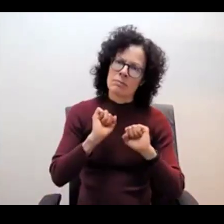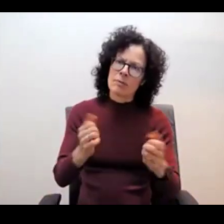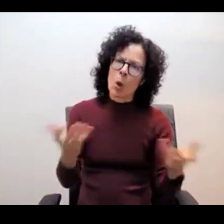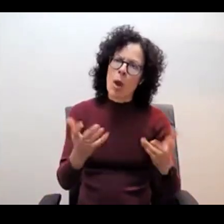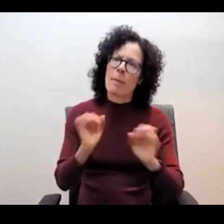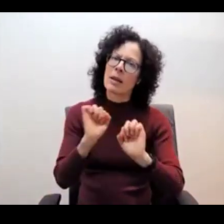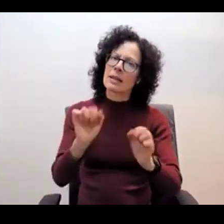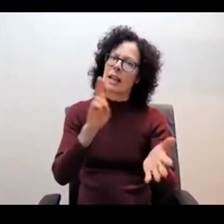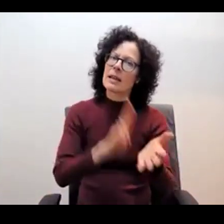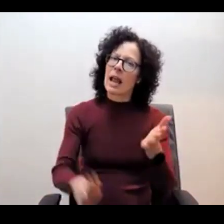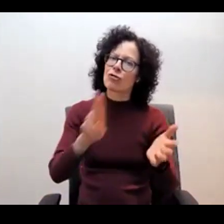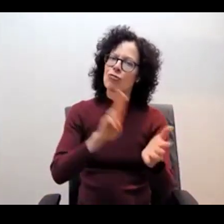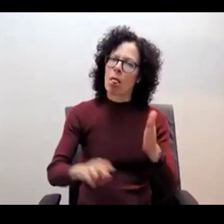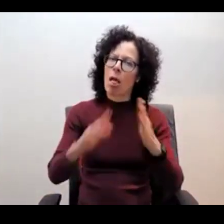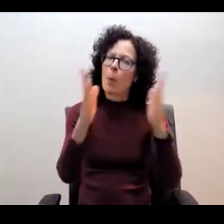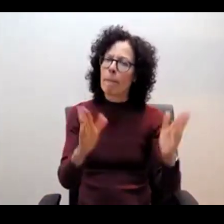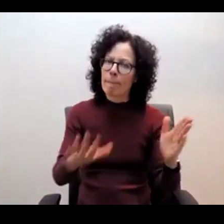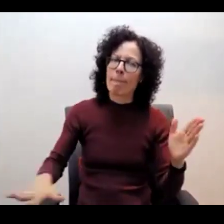habitat.